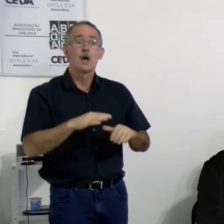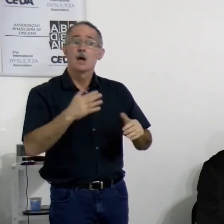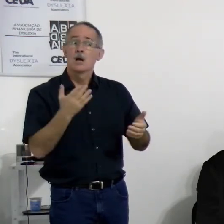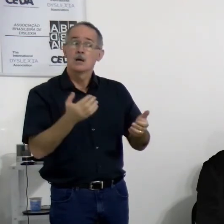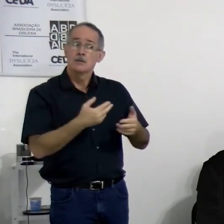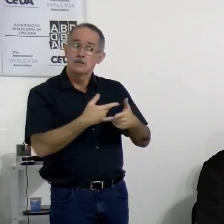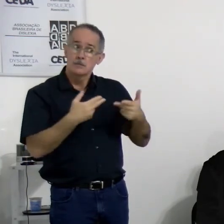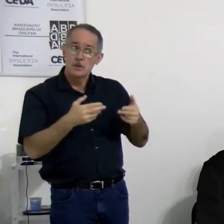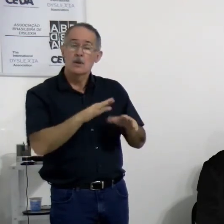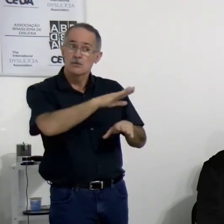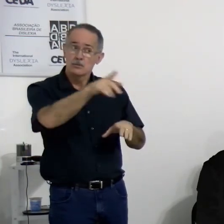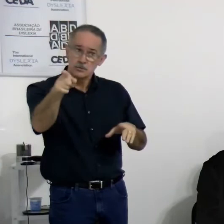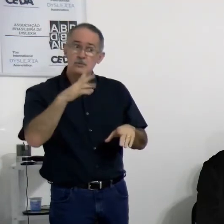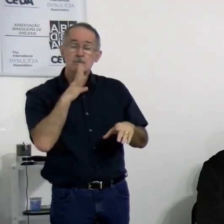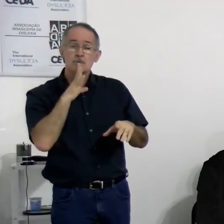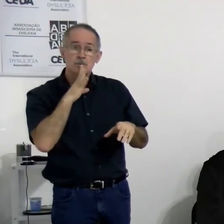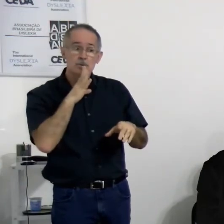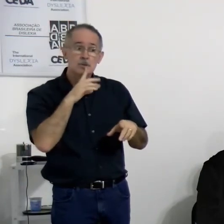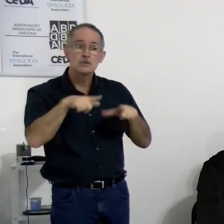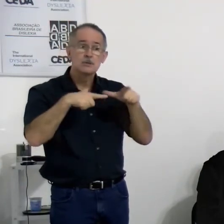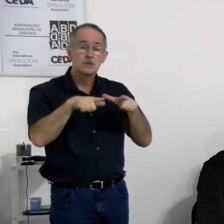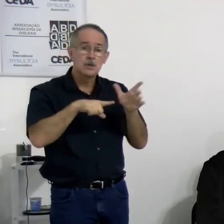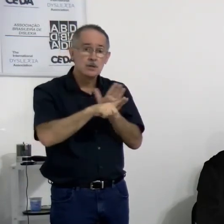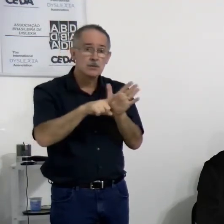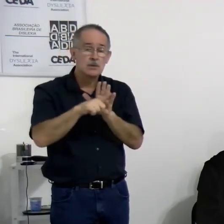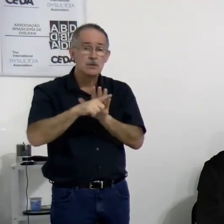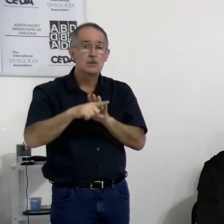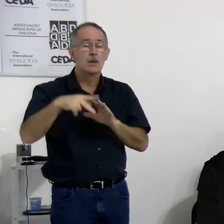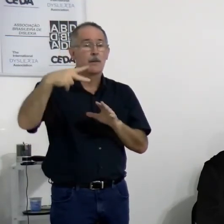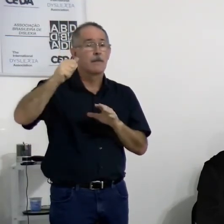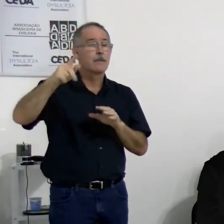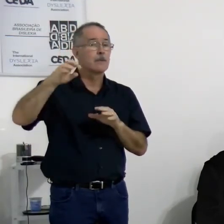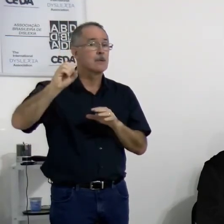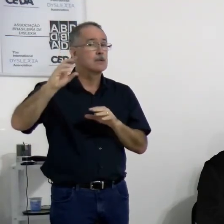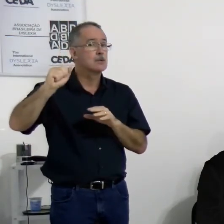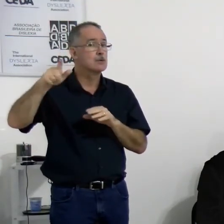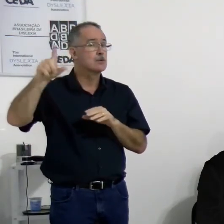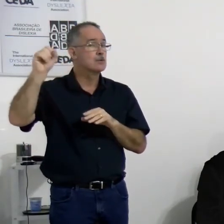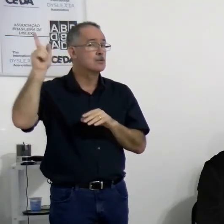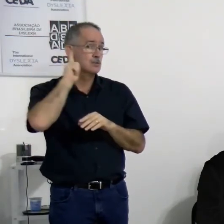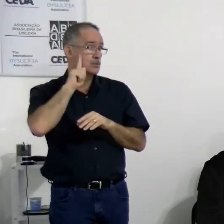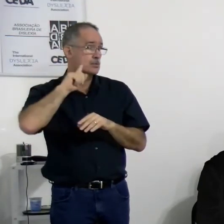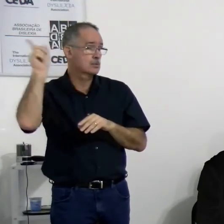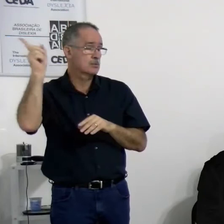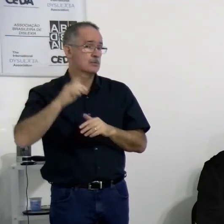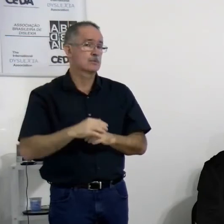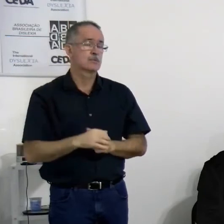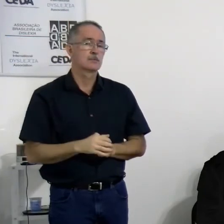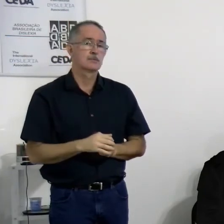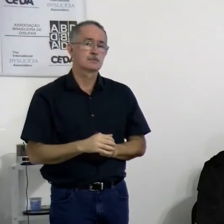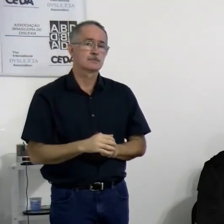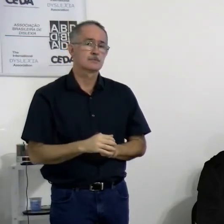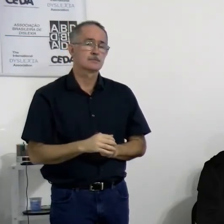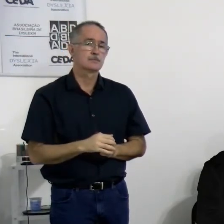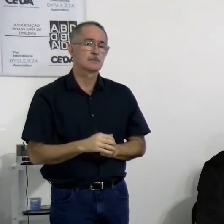vocês provavelmente conhecem o trabalho de Pat Cool da Universidade de Washington. Where she did this study looking at